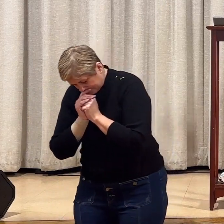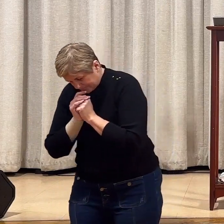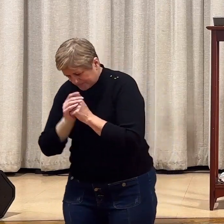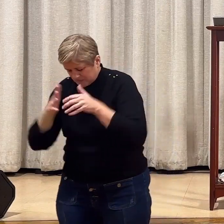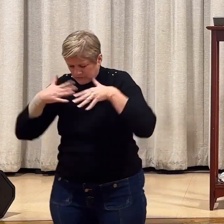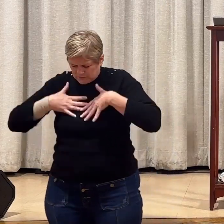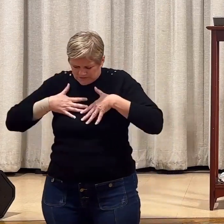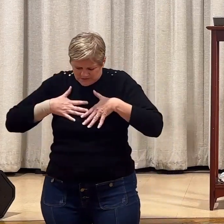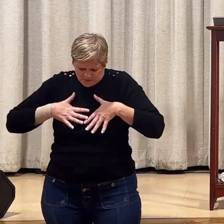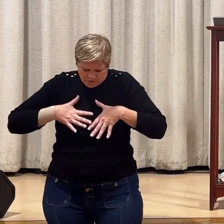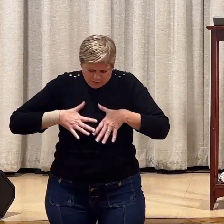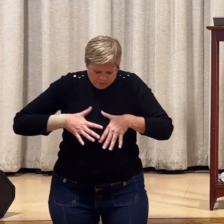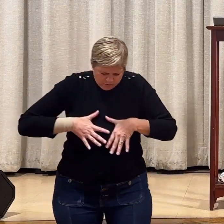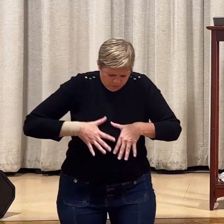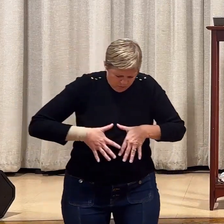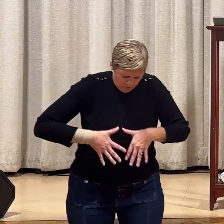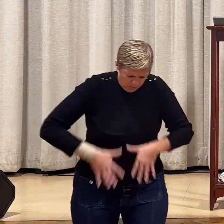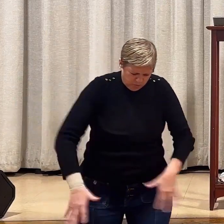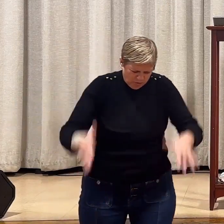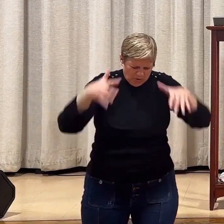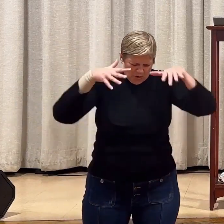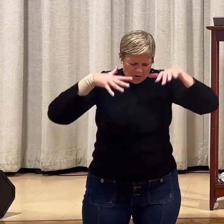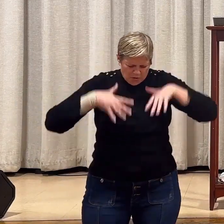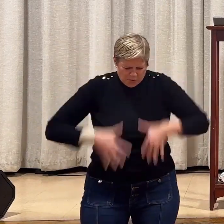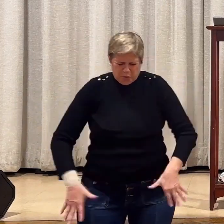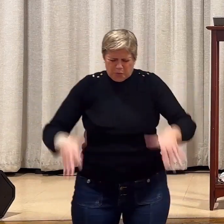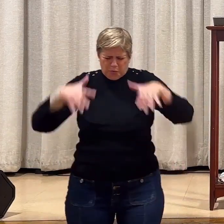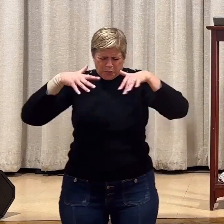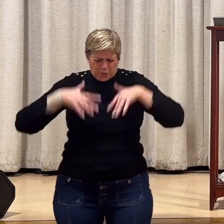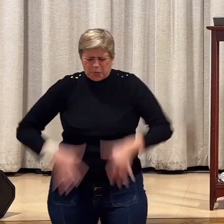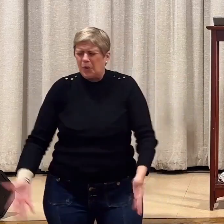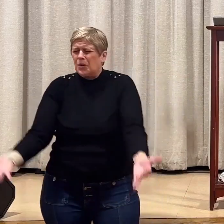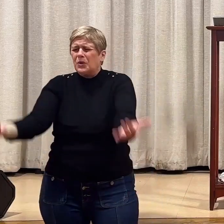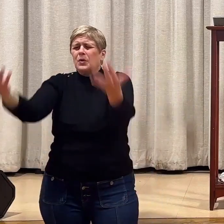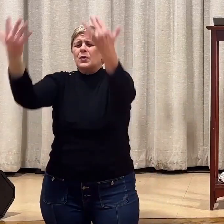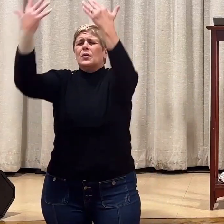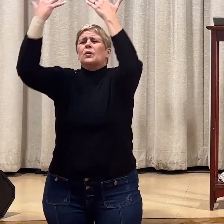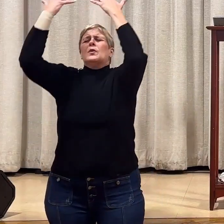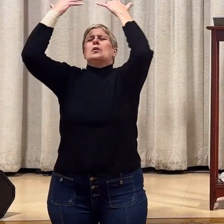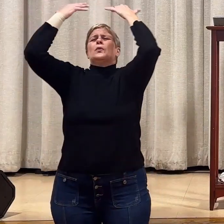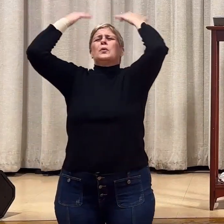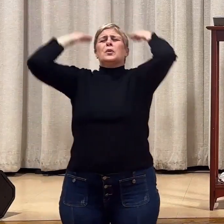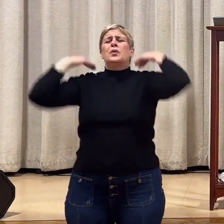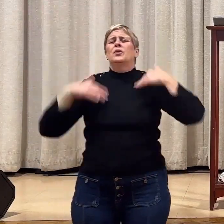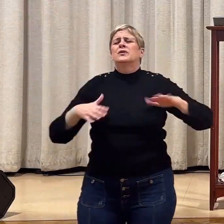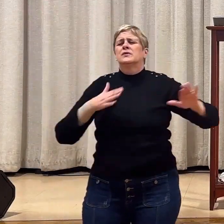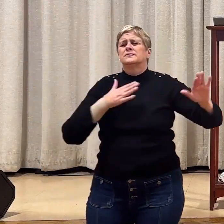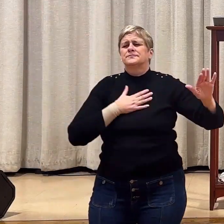sorrows like sea billows roll.